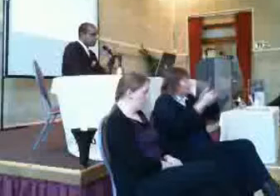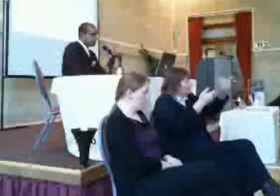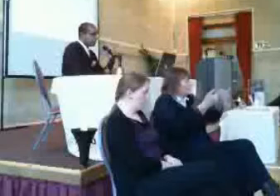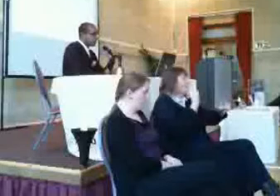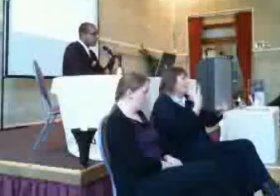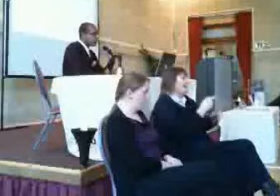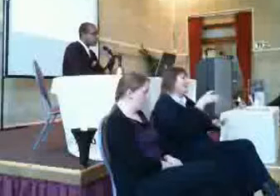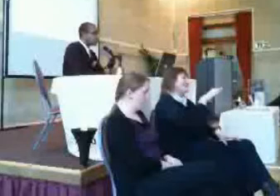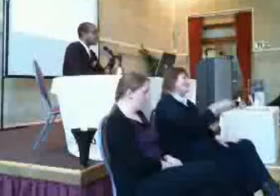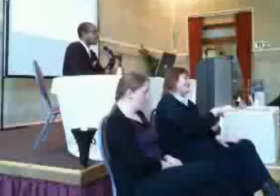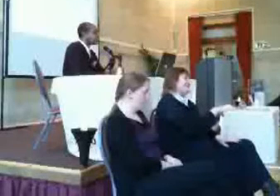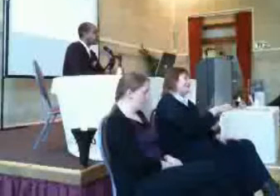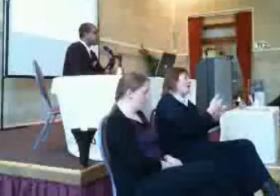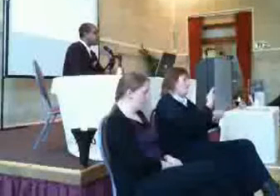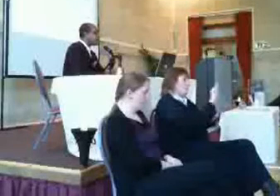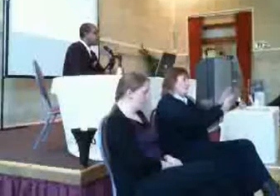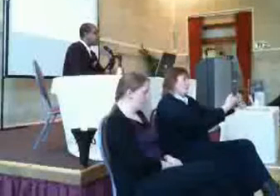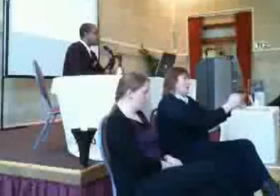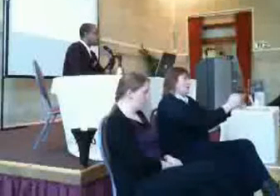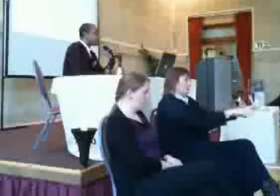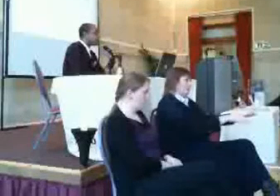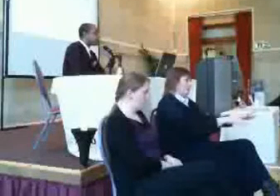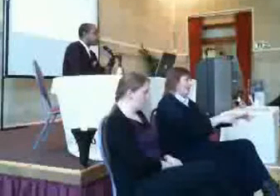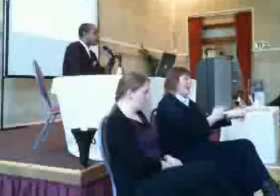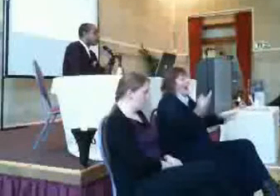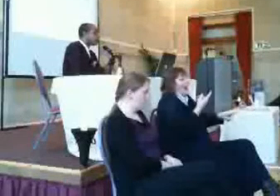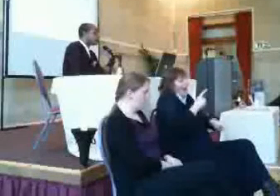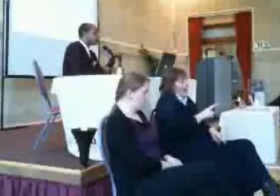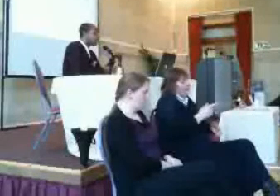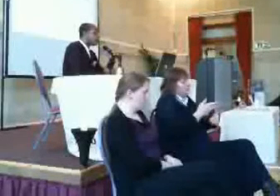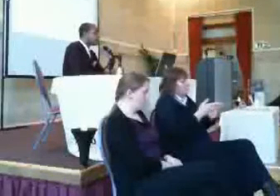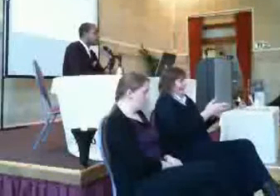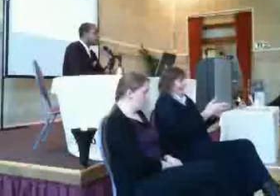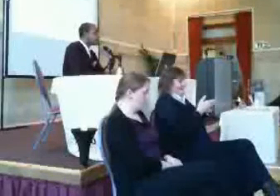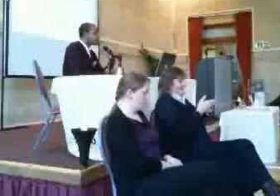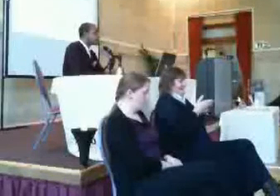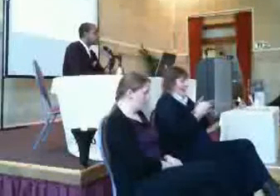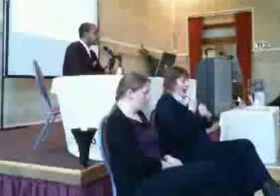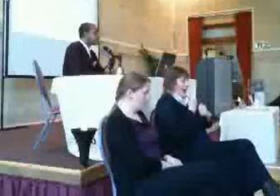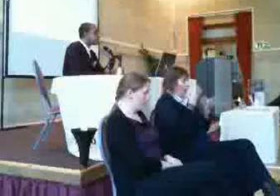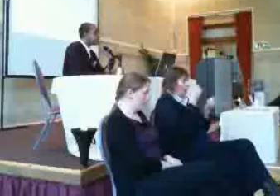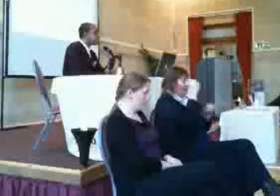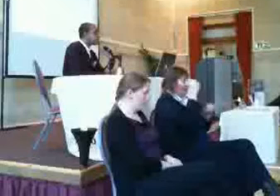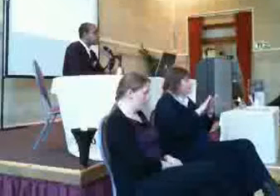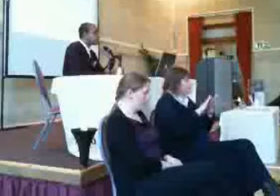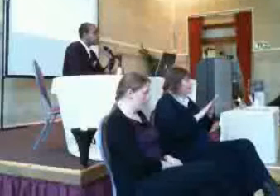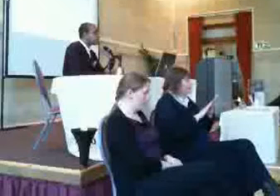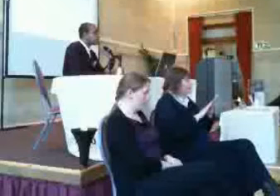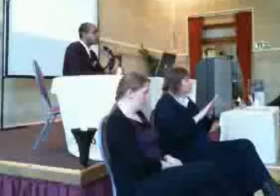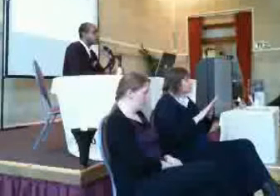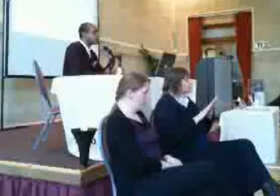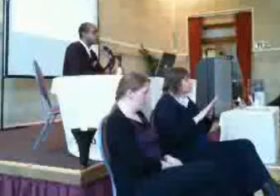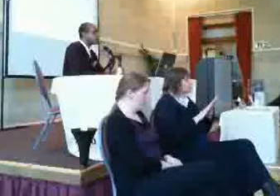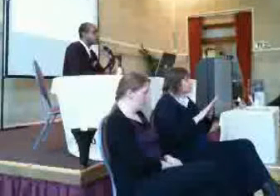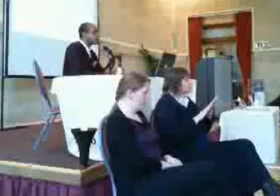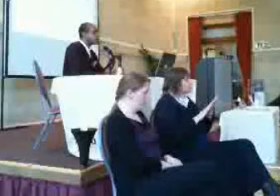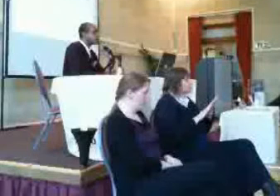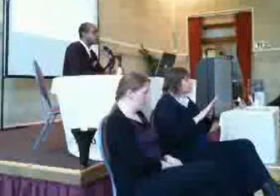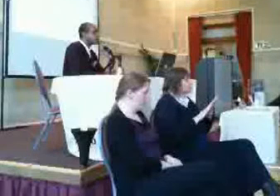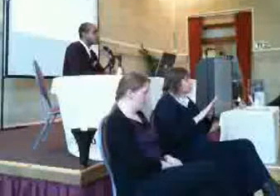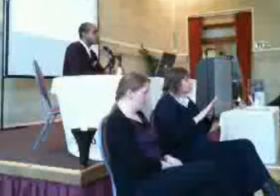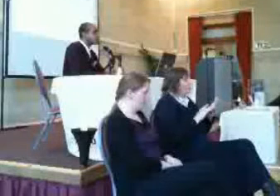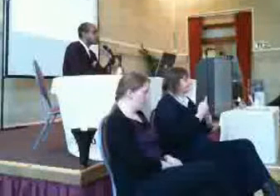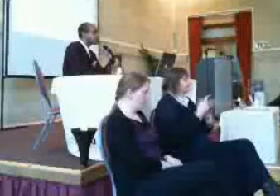more importantly to share our own shared experience for many of us of discrimination. I just